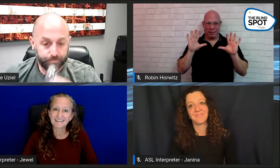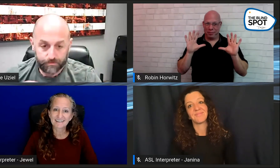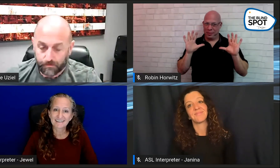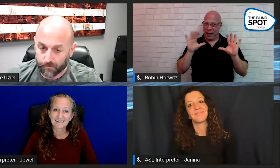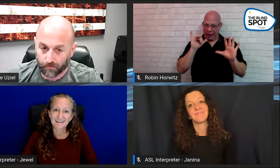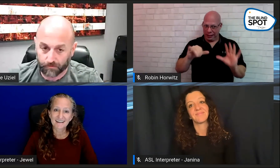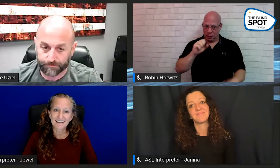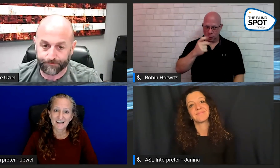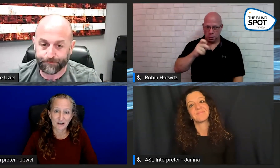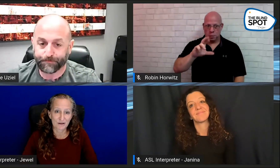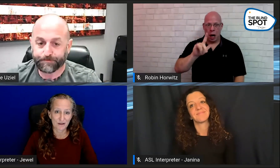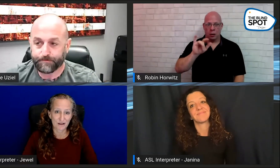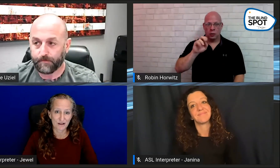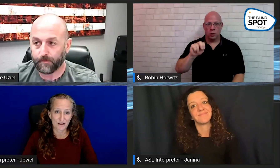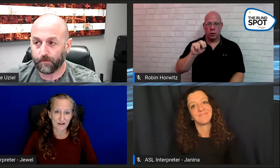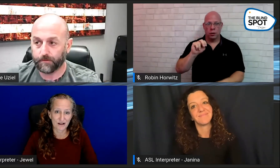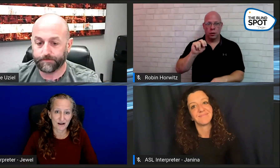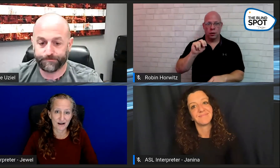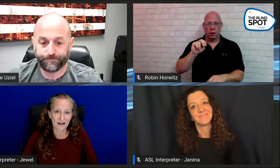guesses,